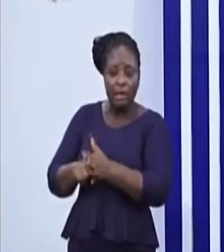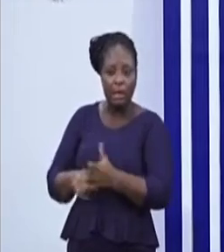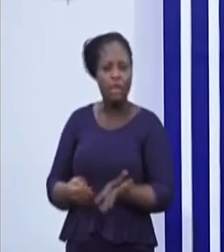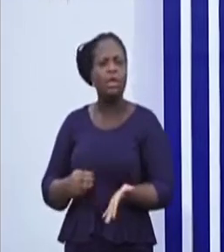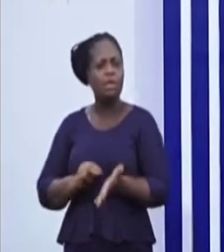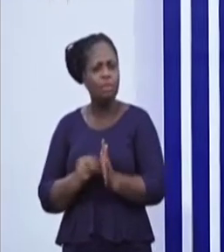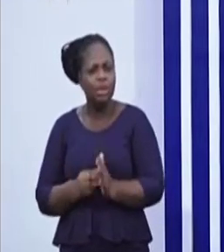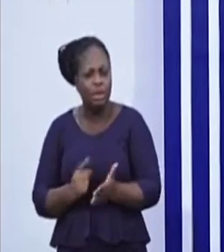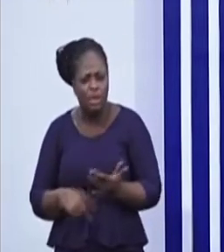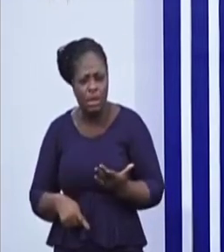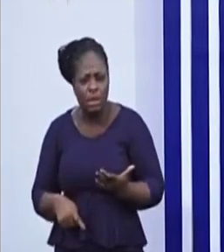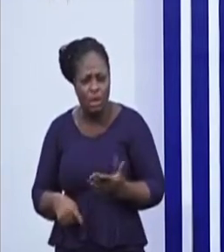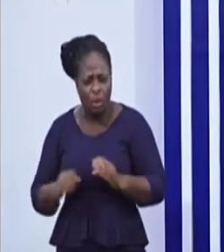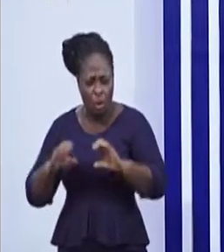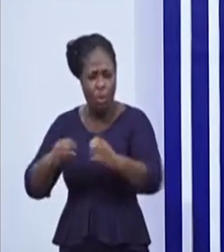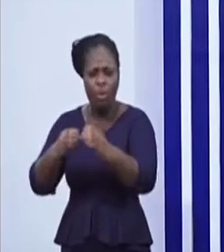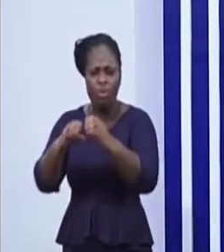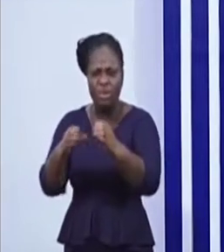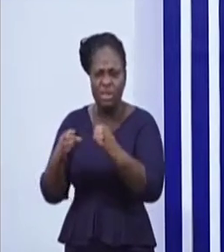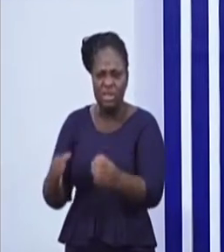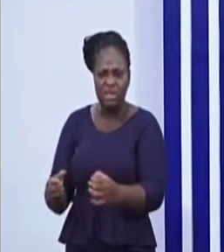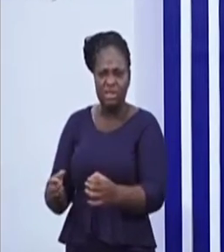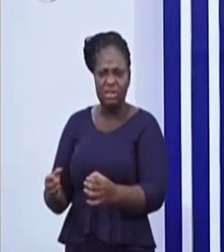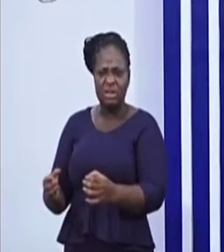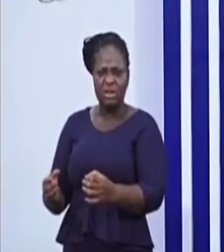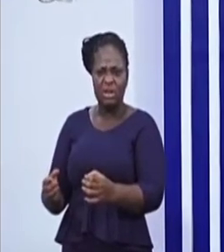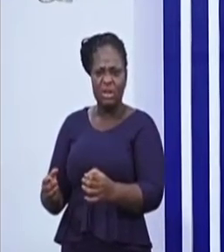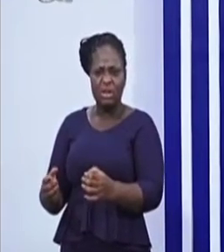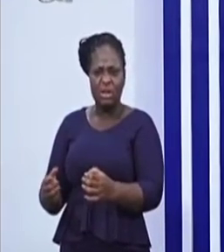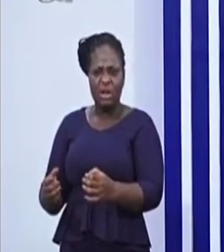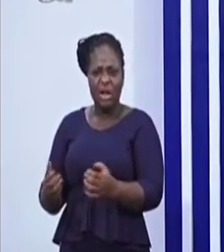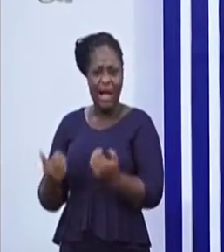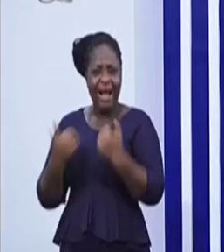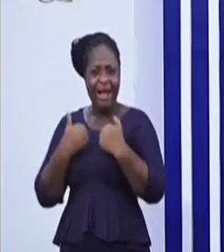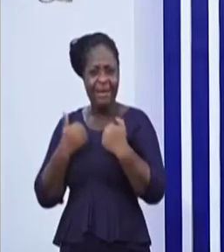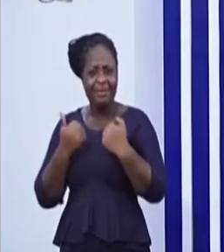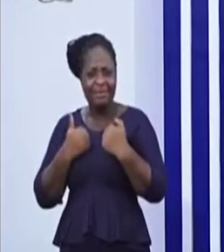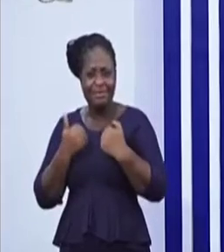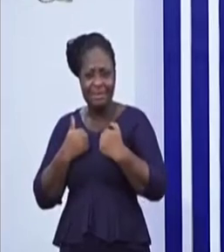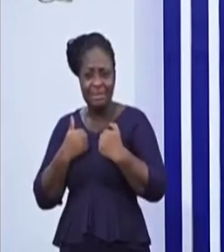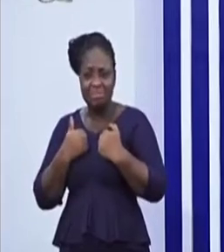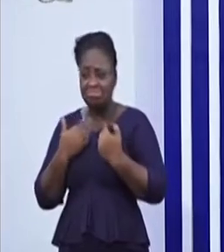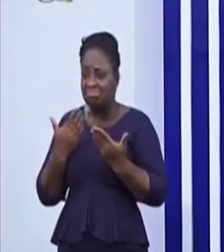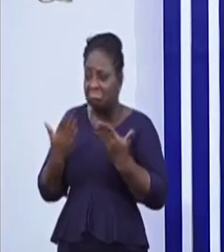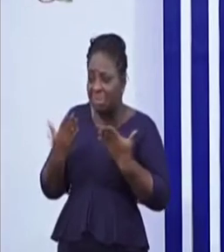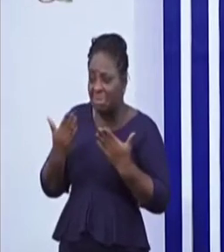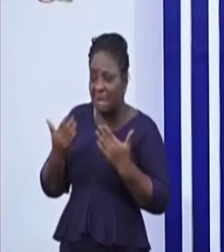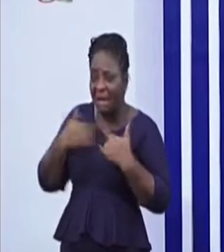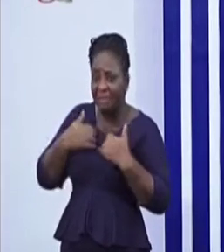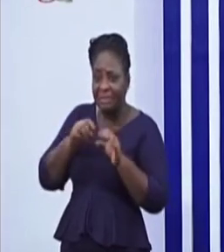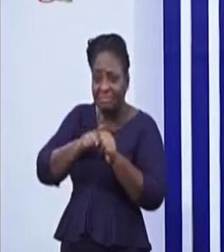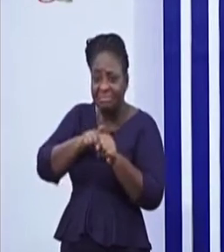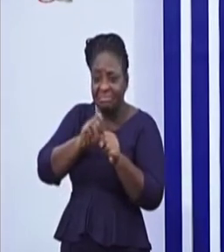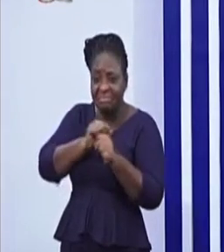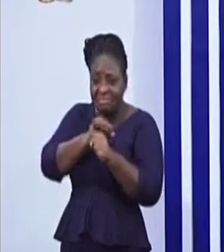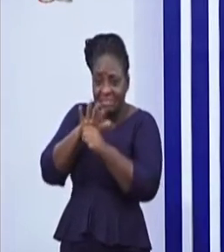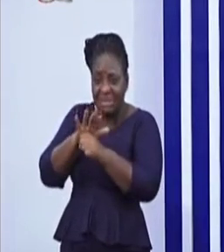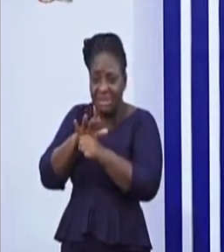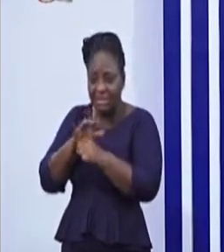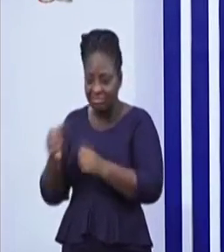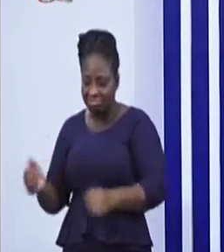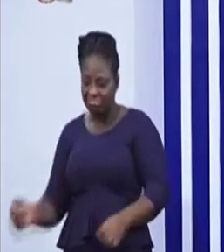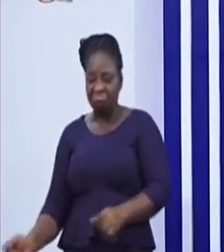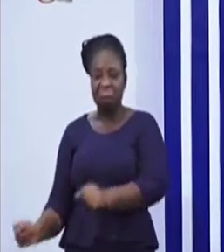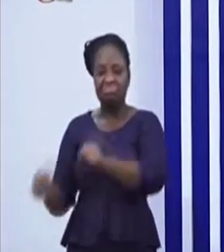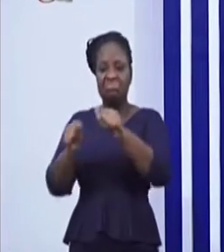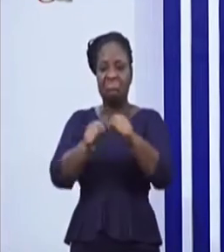means that someone in the community who was harboring the SARS-CoV-2 has transmitted it to another person. So it's advisable to stay at